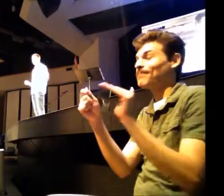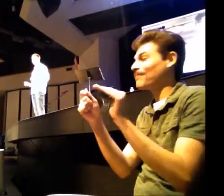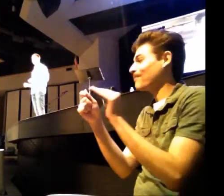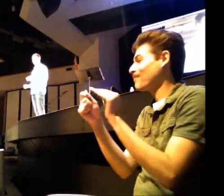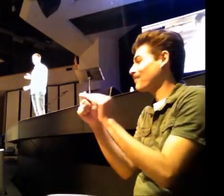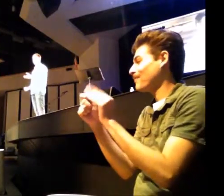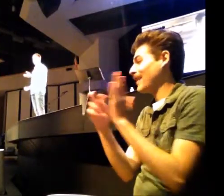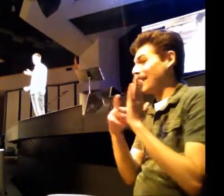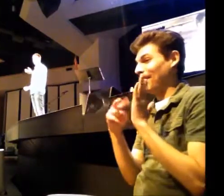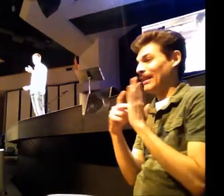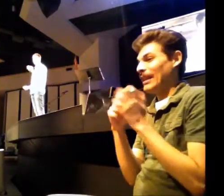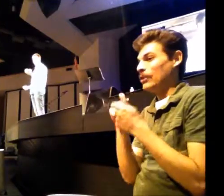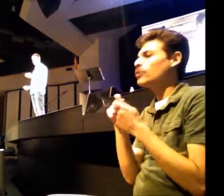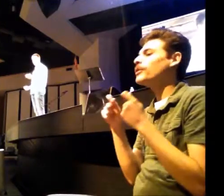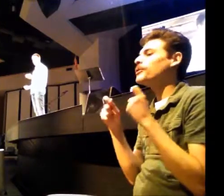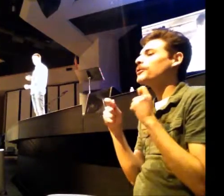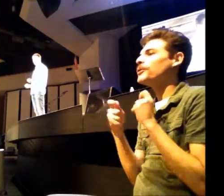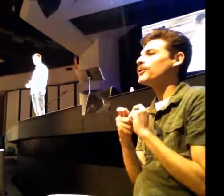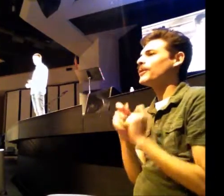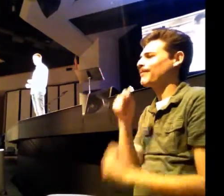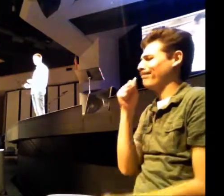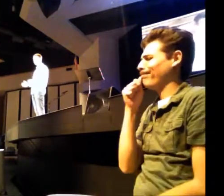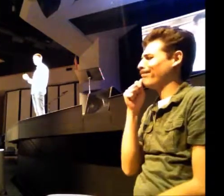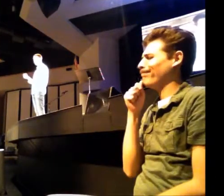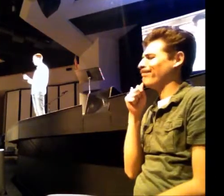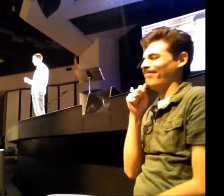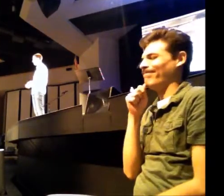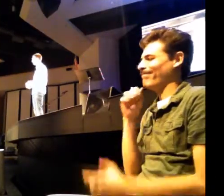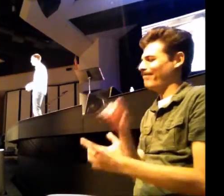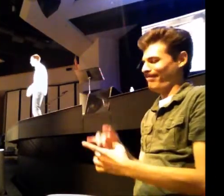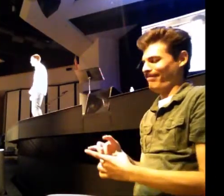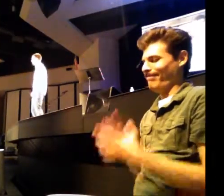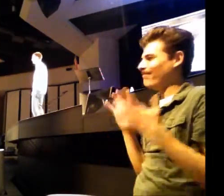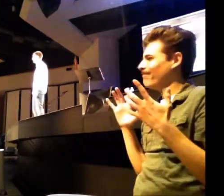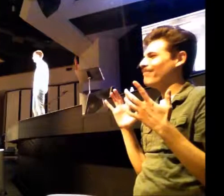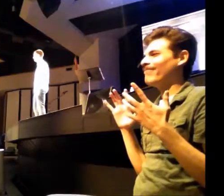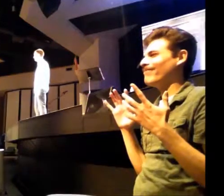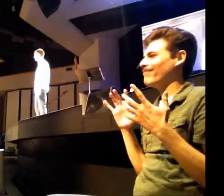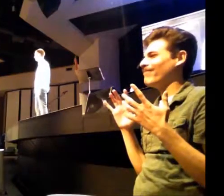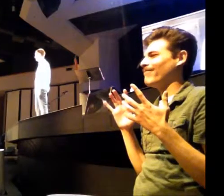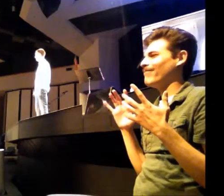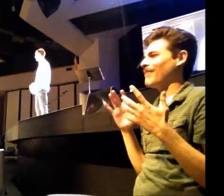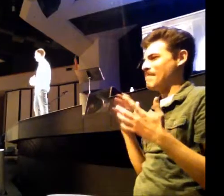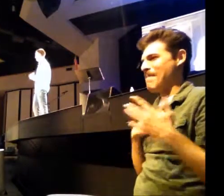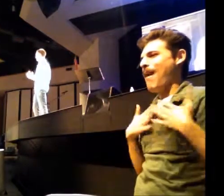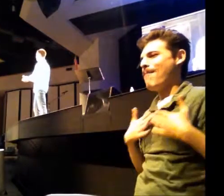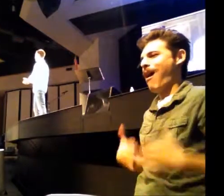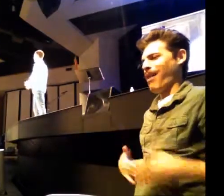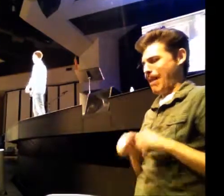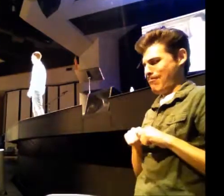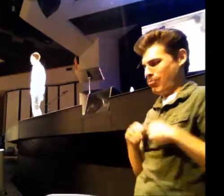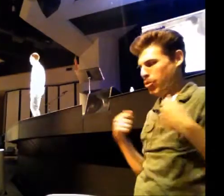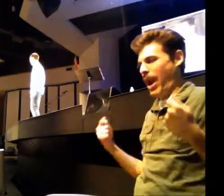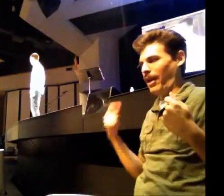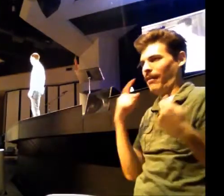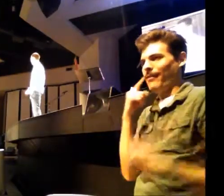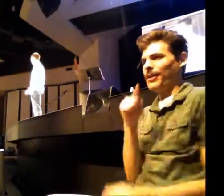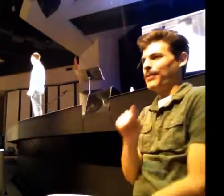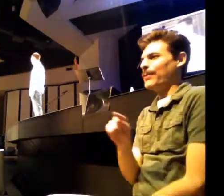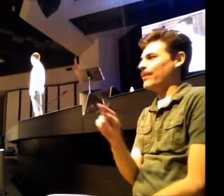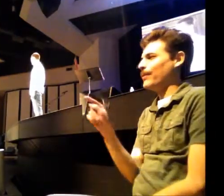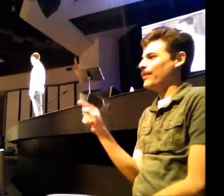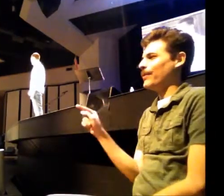bread of their affliction, his own. It was there that he took the cup and reinterpreted it and said that it was his blood poured out for